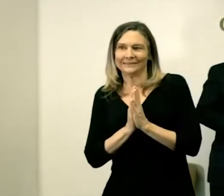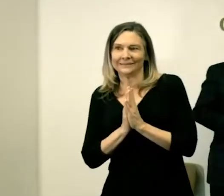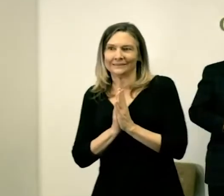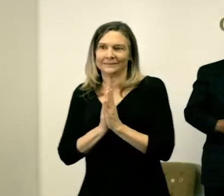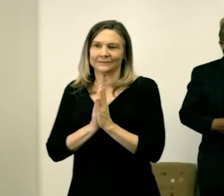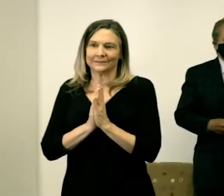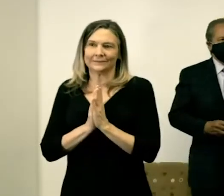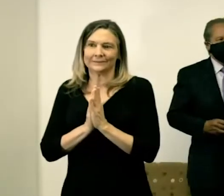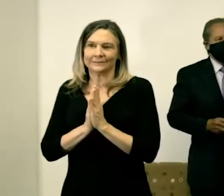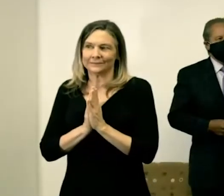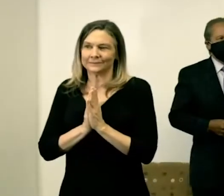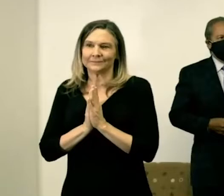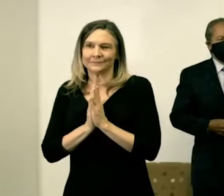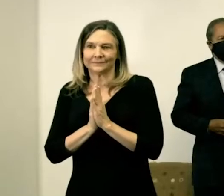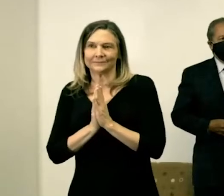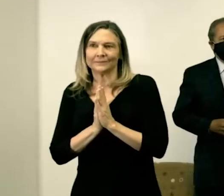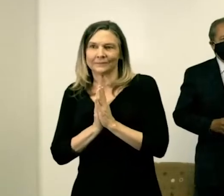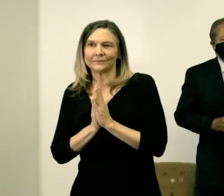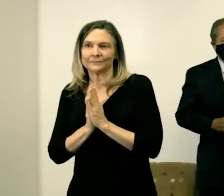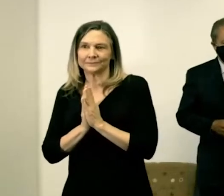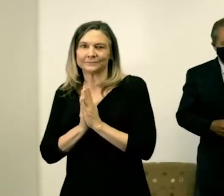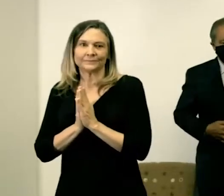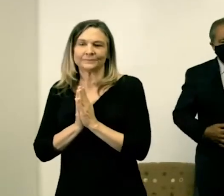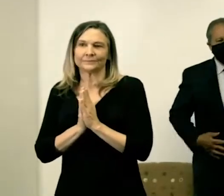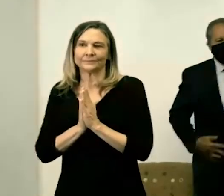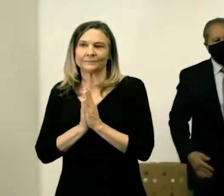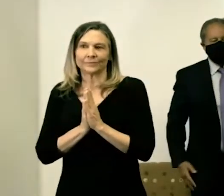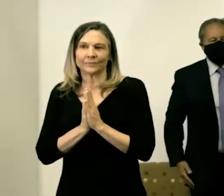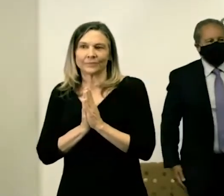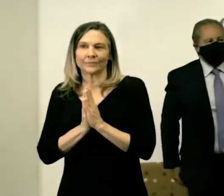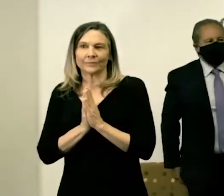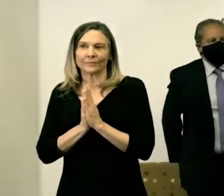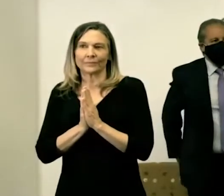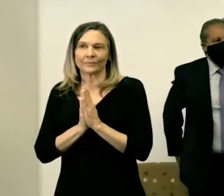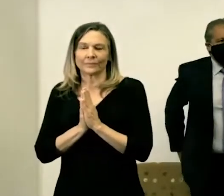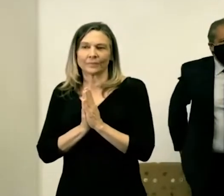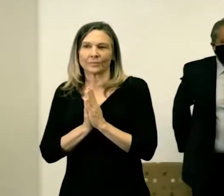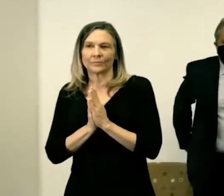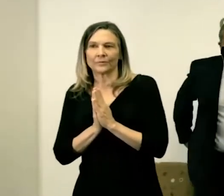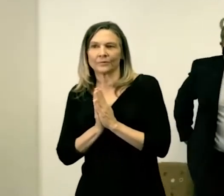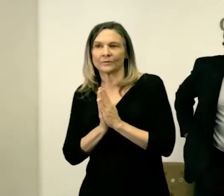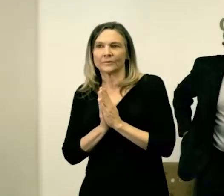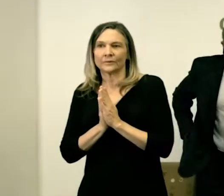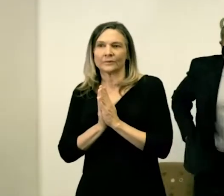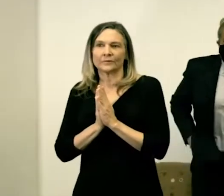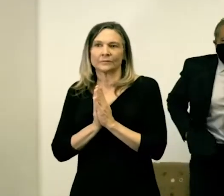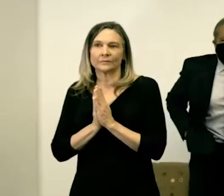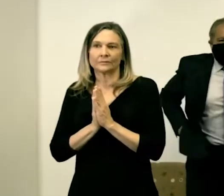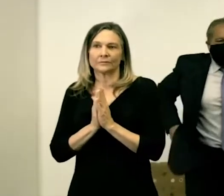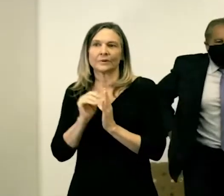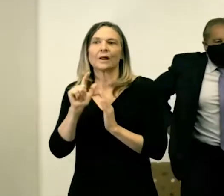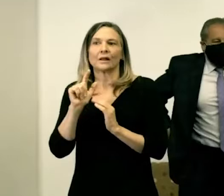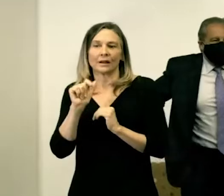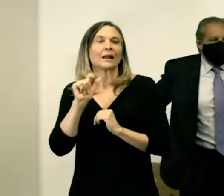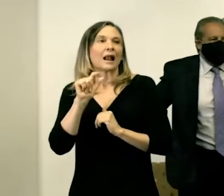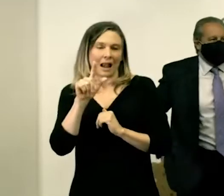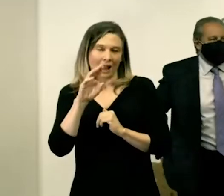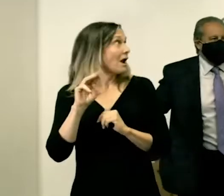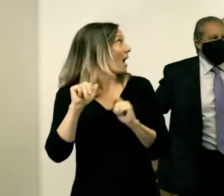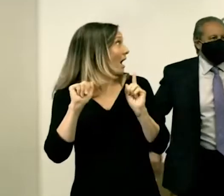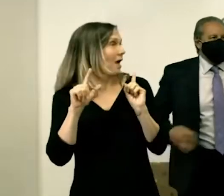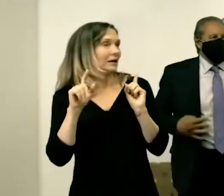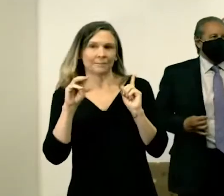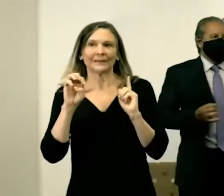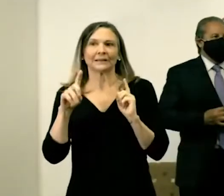Thank you. Thank you, Mr. Mayor, and also thank you very much, all the Ultimate team. Thank you for the privilege and the opportunity to be with you